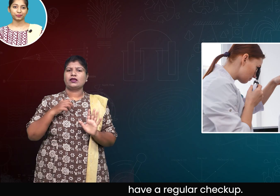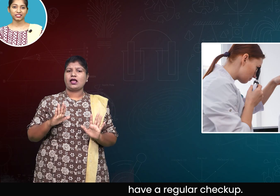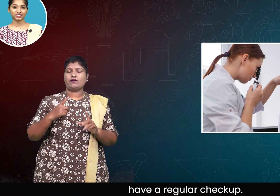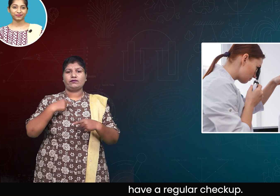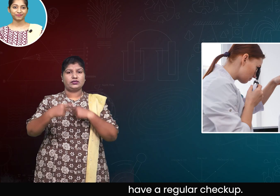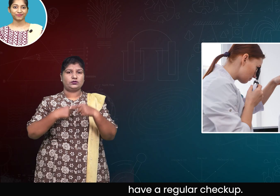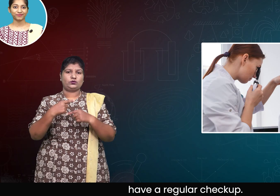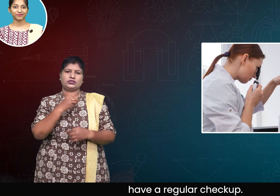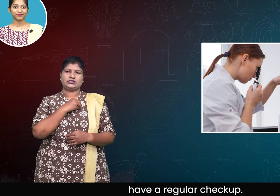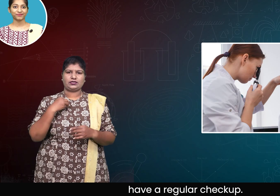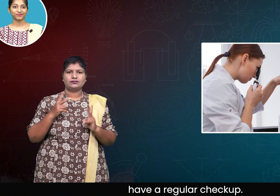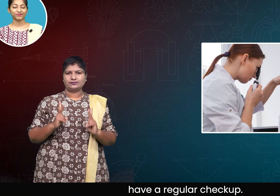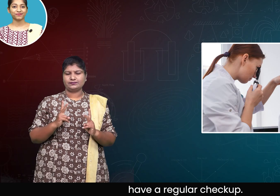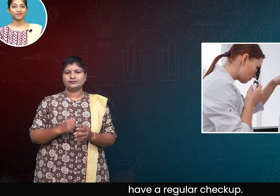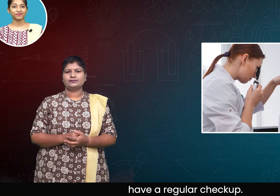checkup.